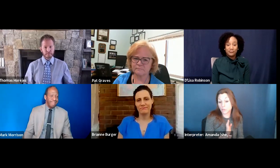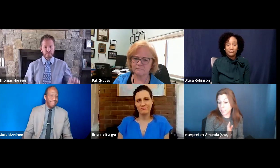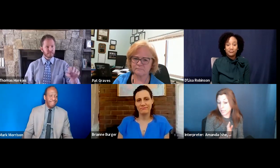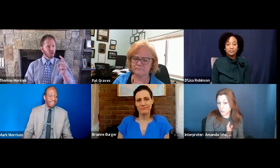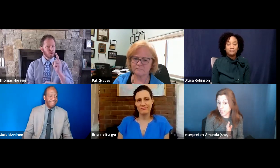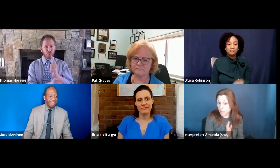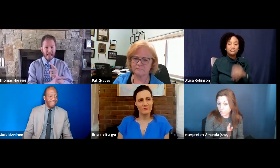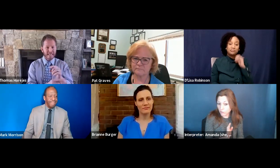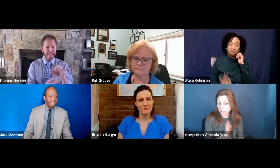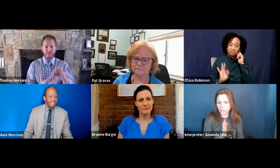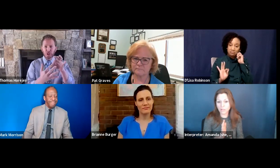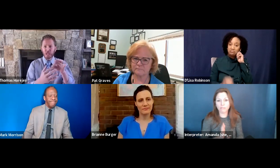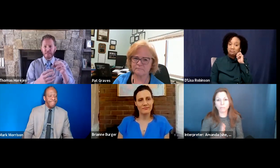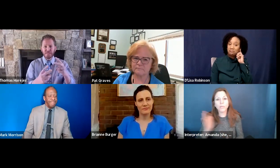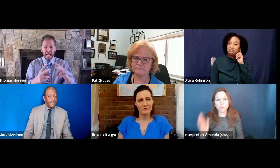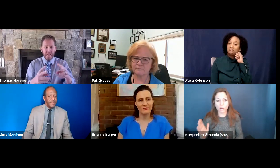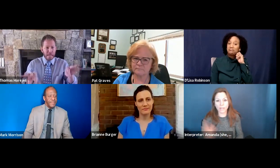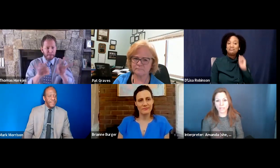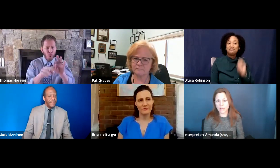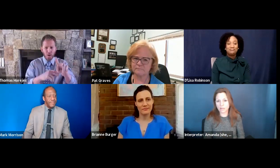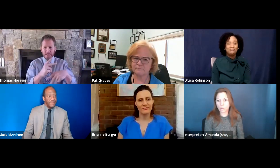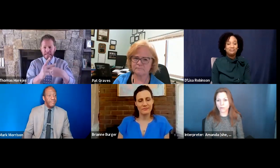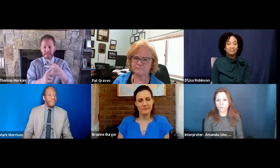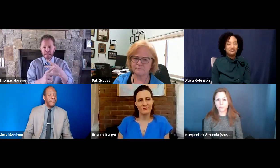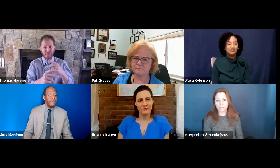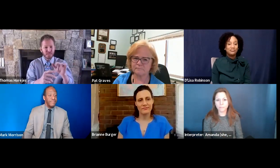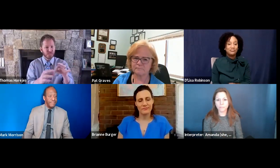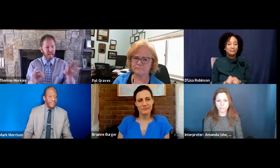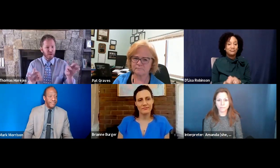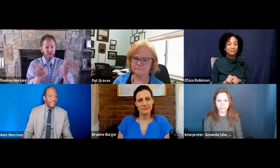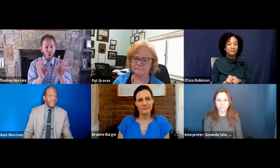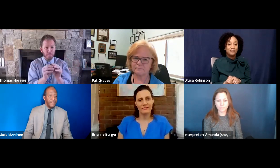is actually needed during the interview, but there's a lot of pre-work going into that as well.